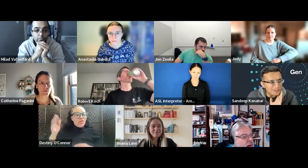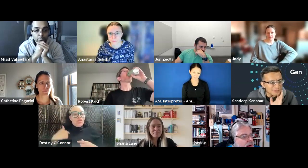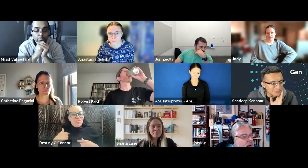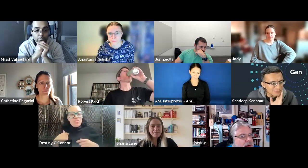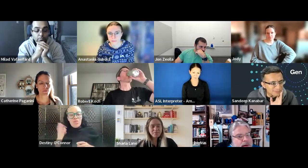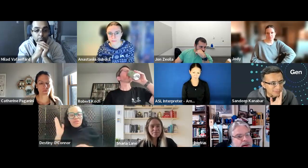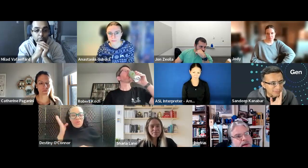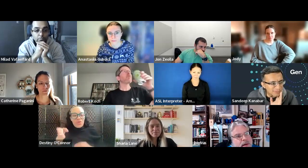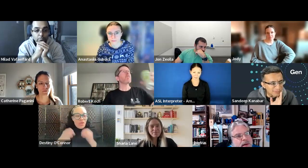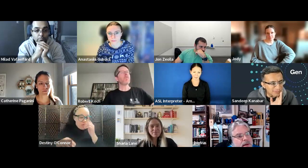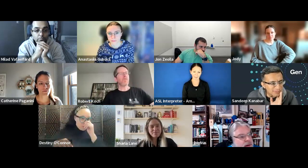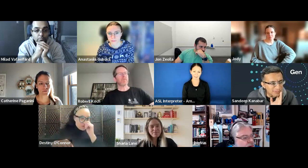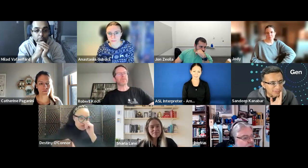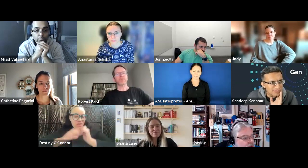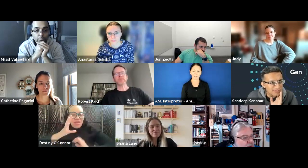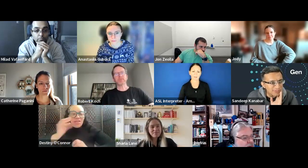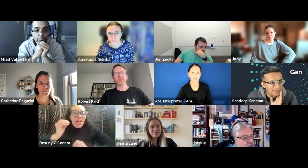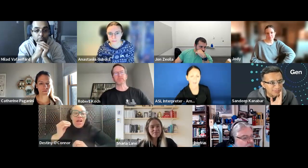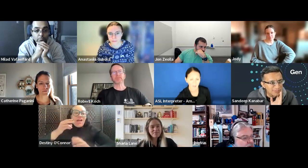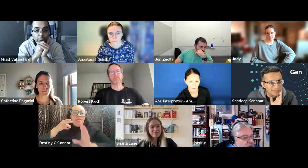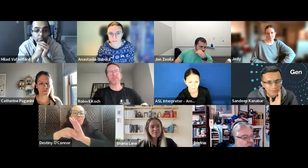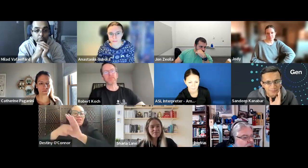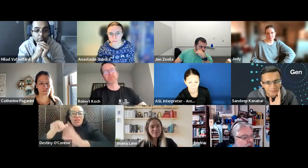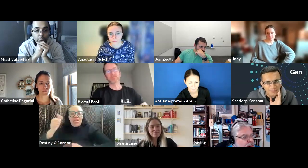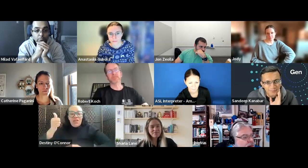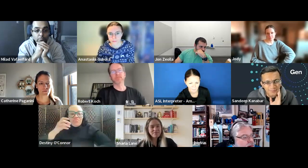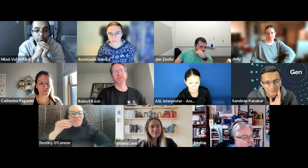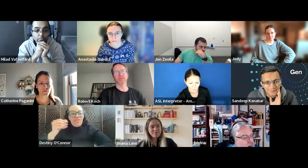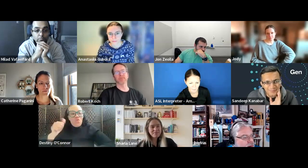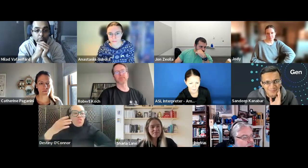I was a keynote speaker for that. And